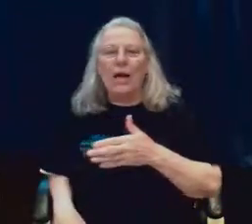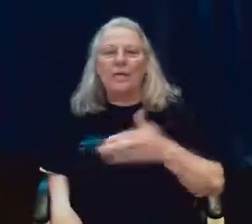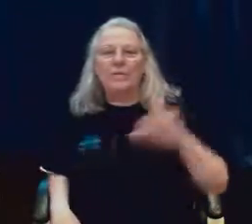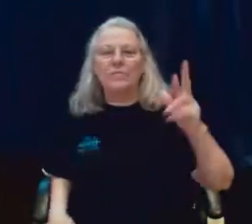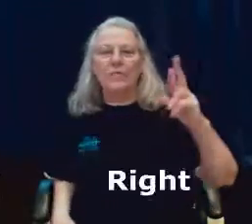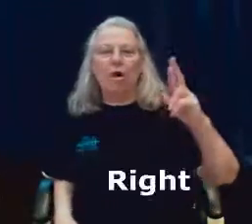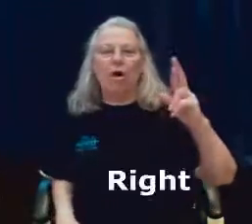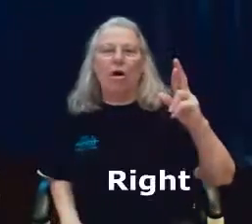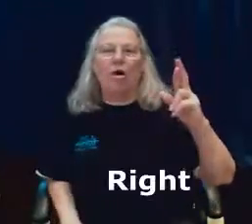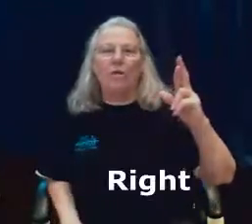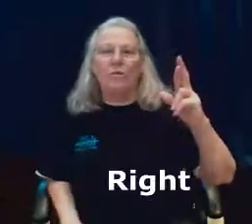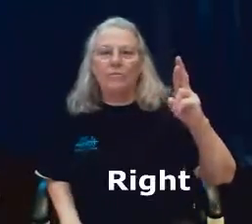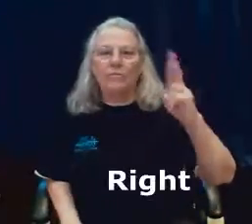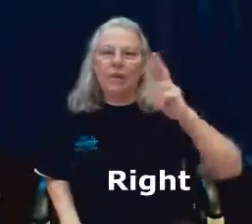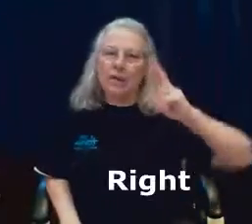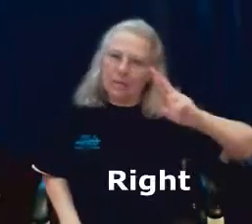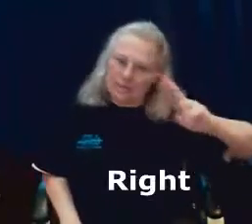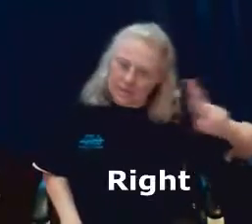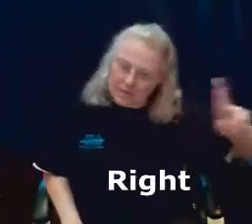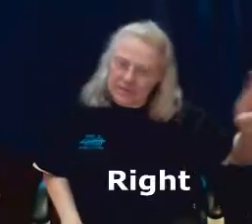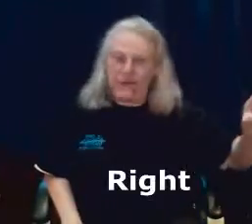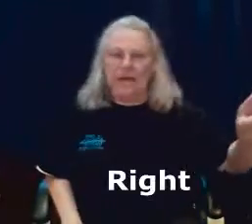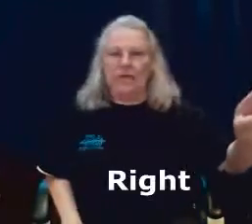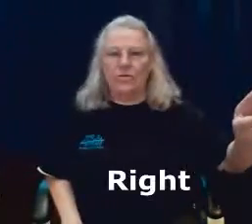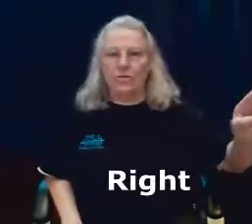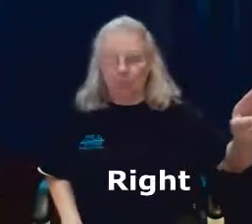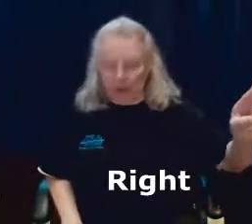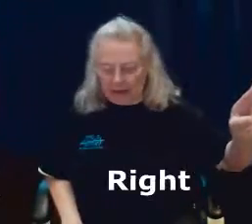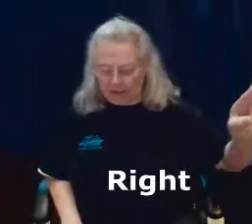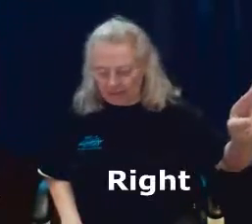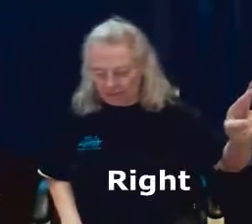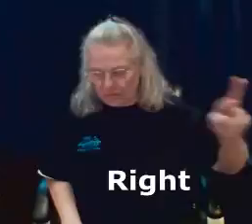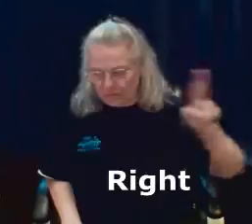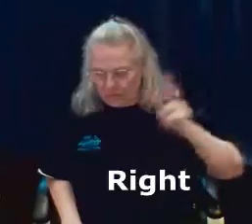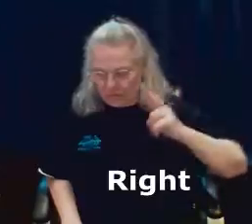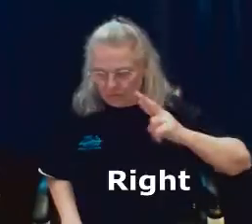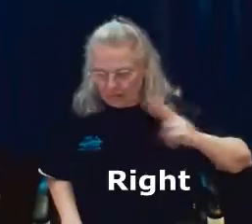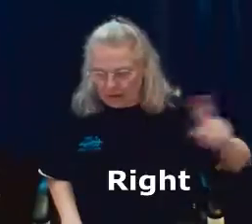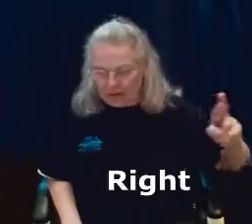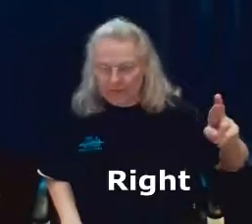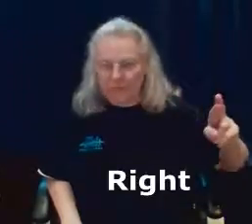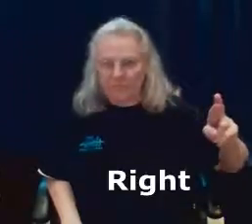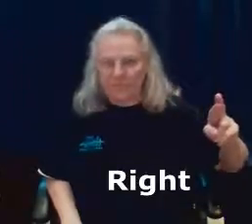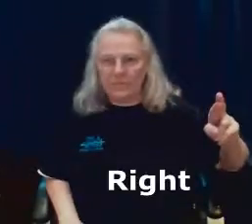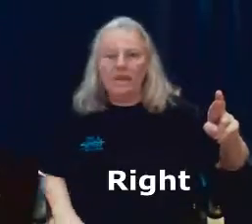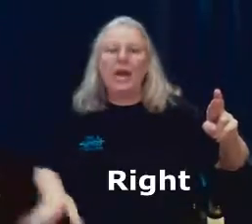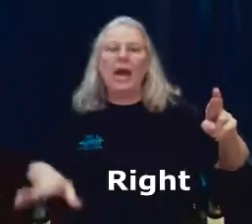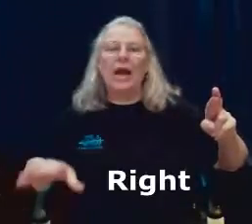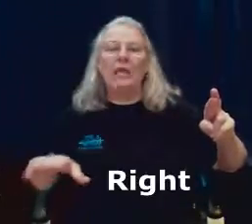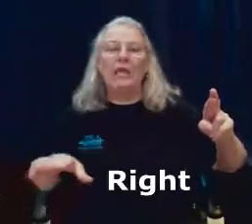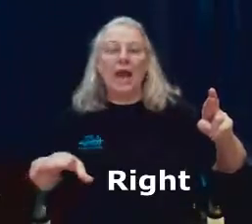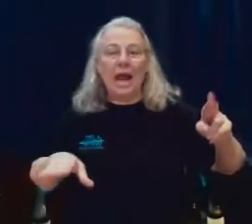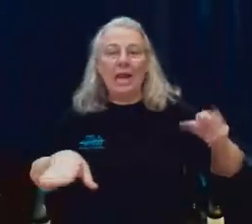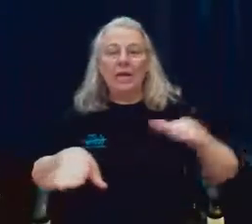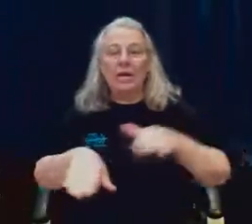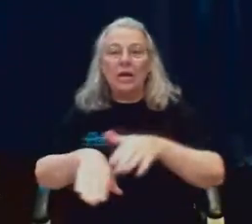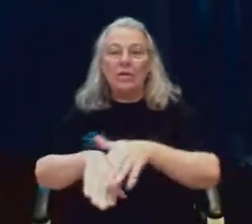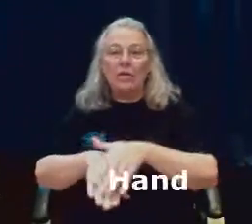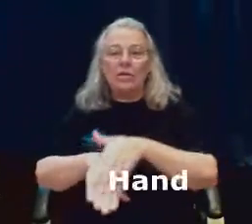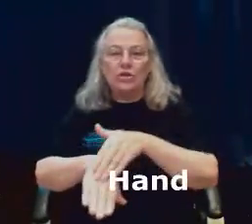Right, R, take it to the right. Right. And then hand, you're just